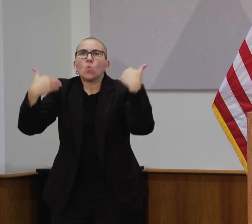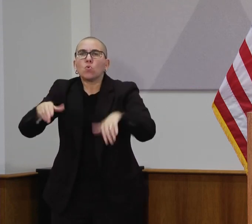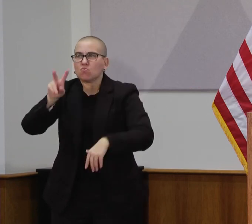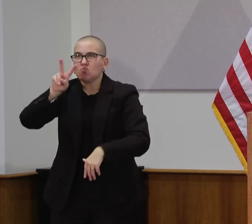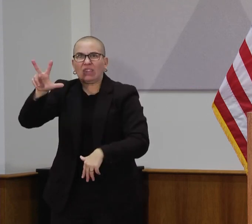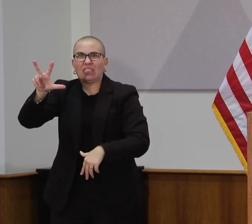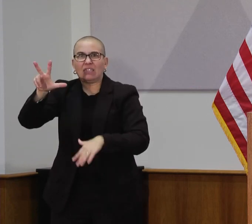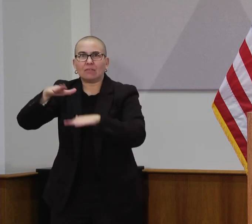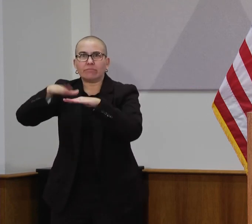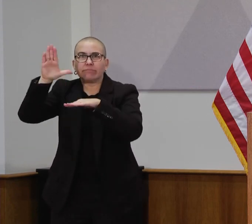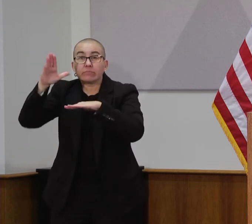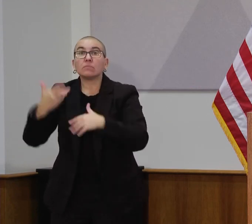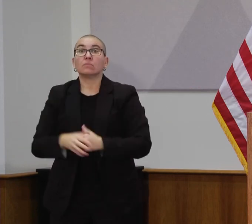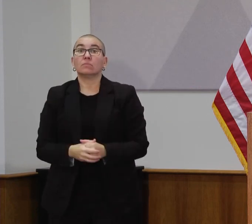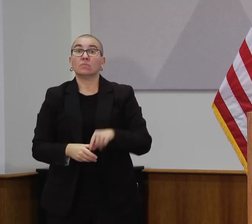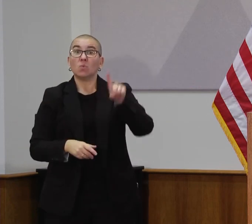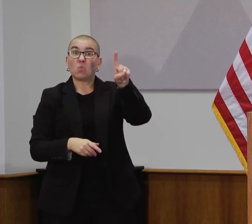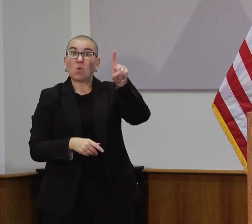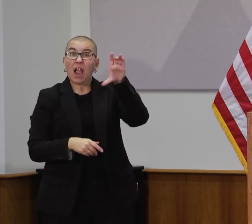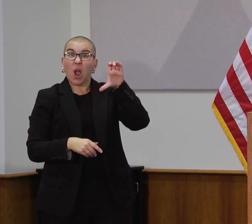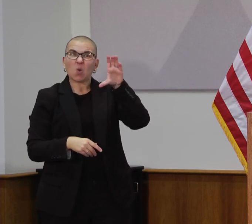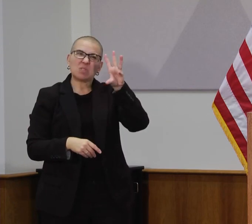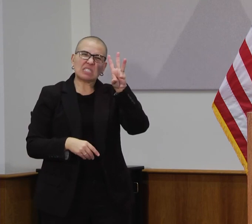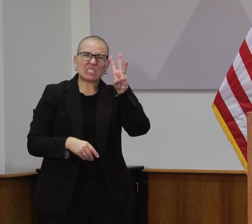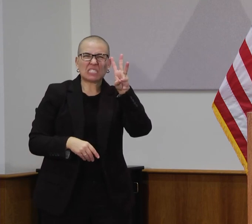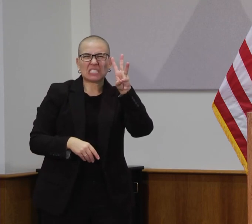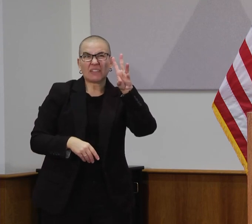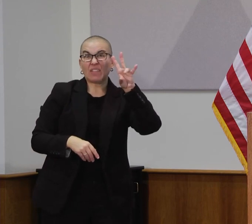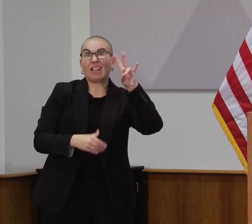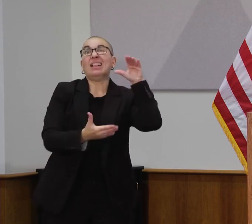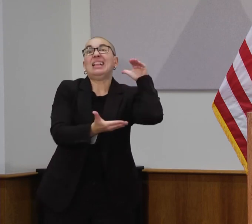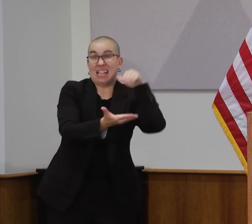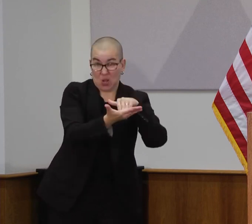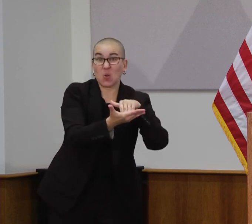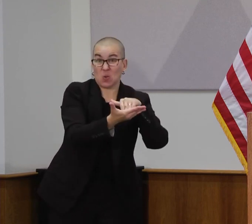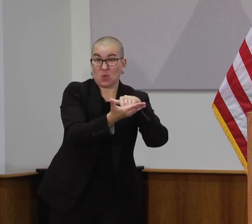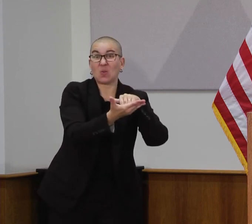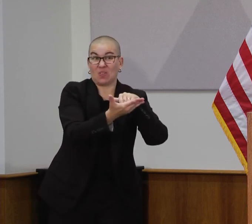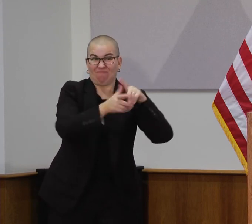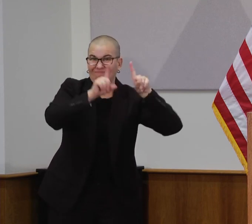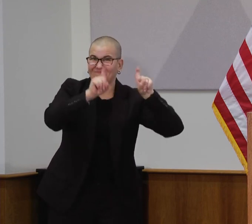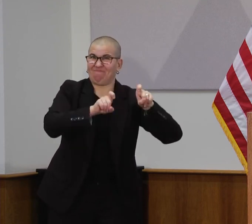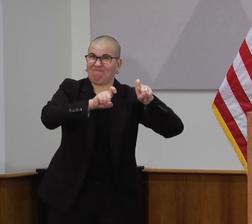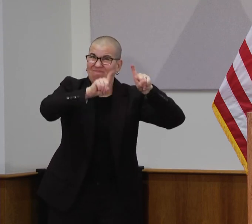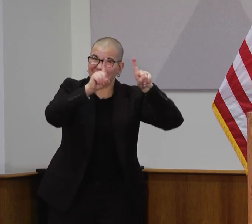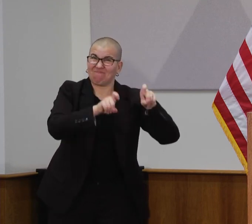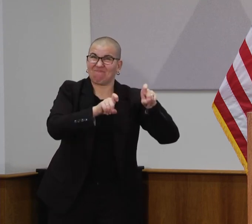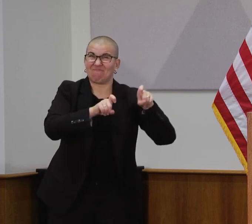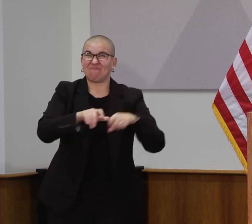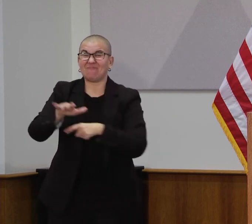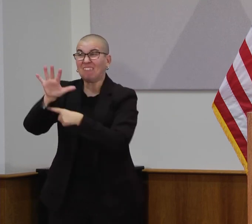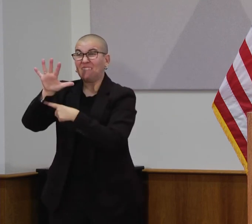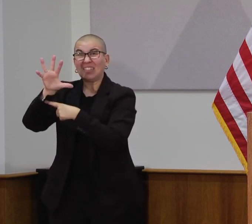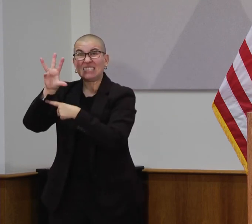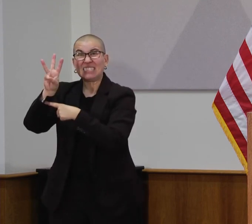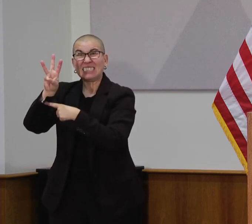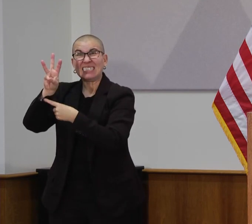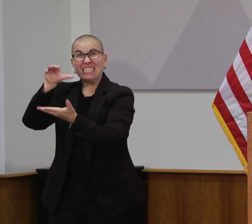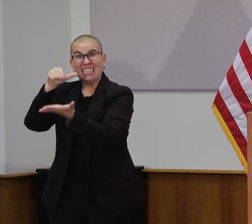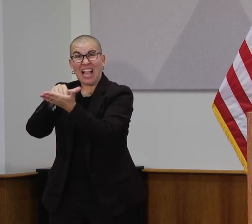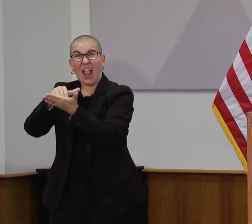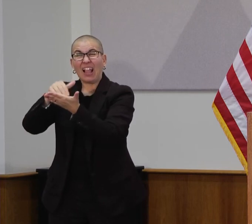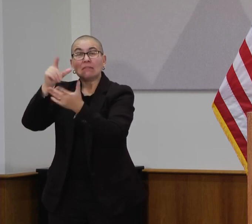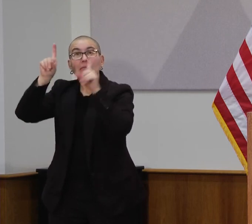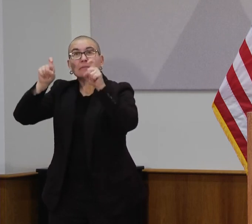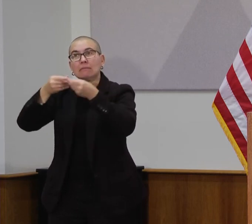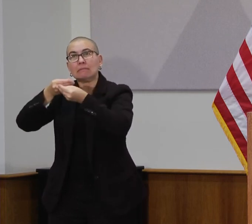had 167,000 tests processed in those same 3 days, 56,000 tests a day over the last few days